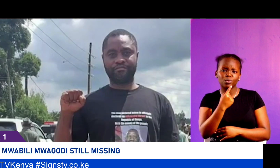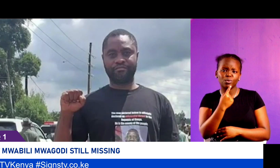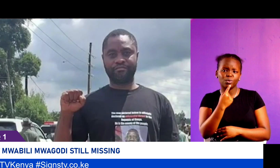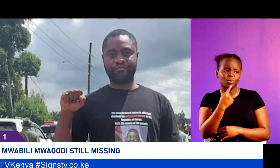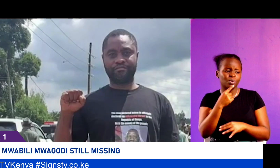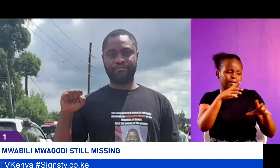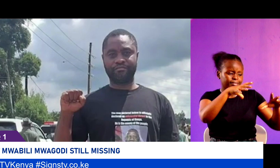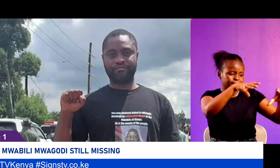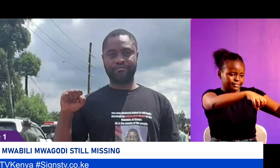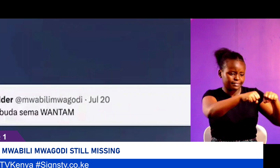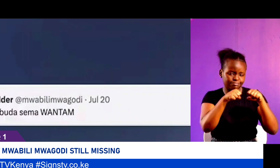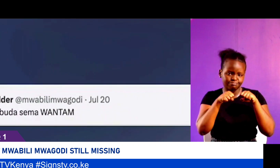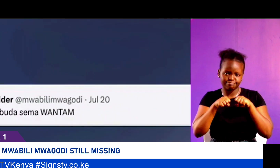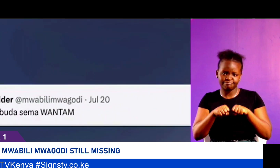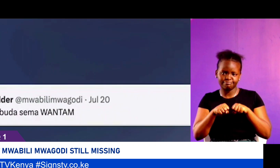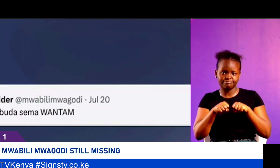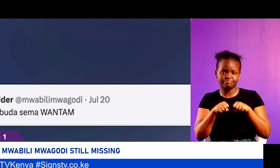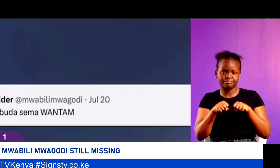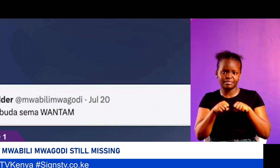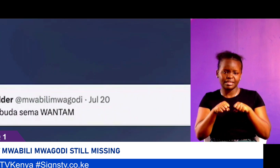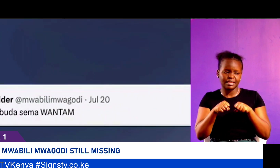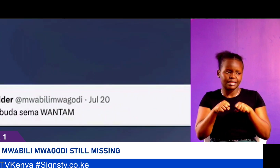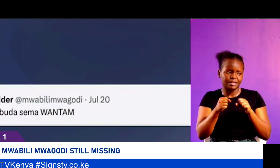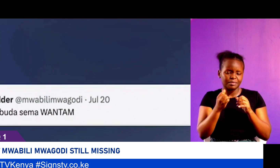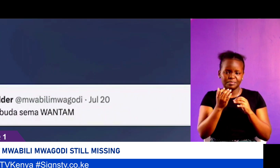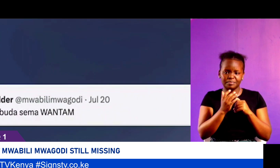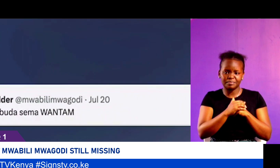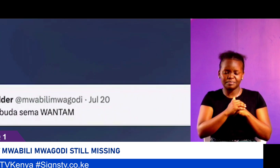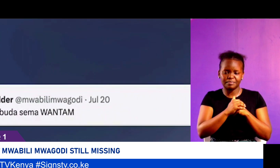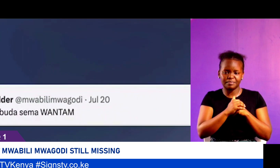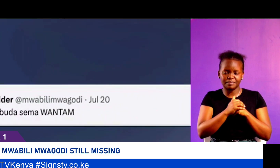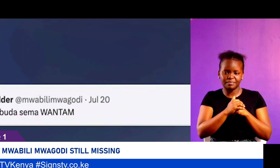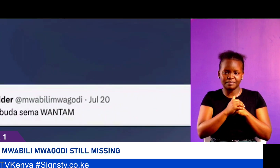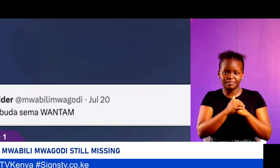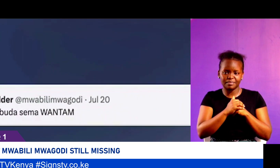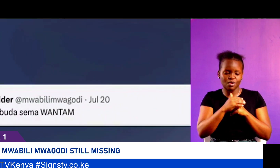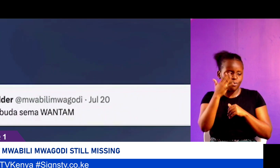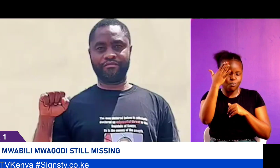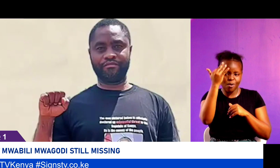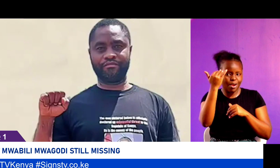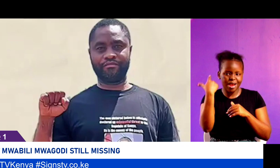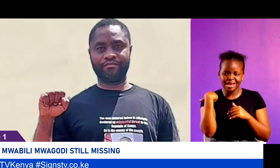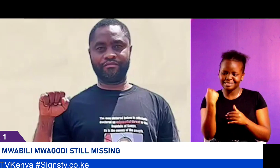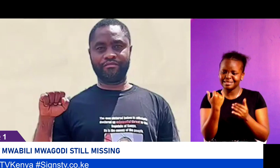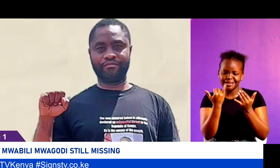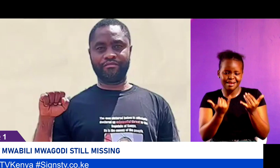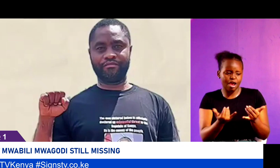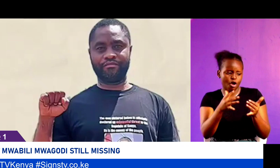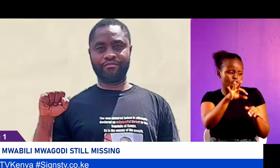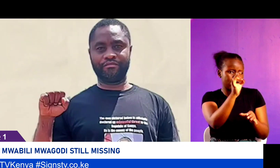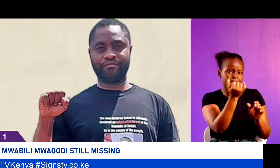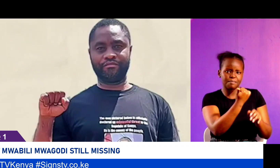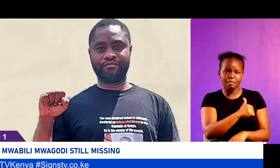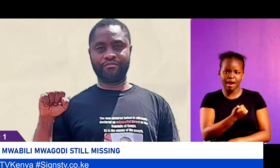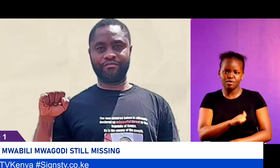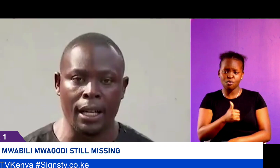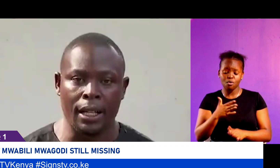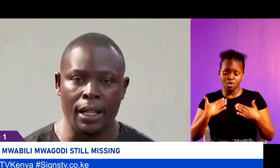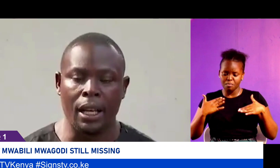walimchukua kati ya Cheka na Kigamboni, na mbona hadi sasa hajaonekana. Watu wasiojulikana